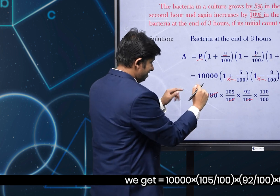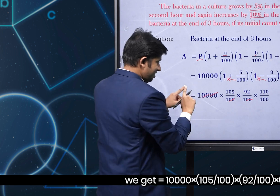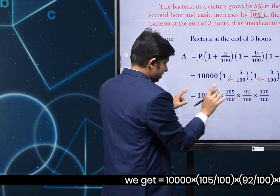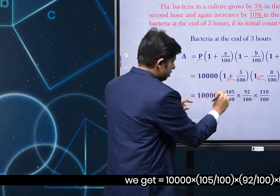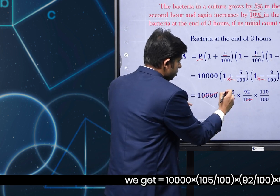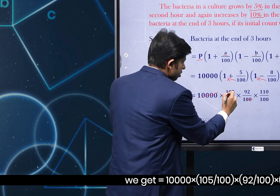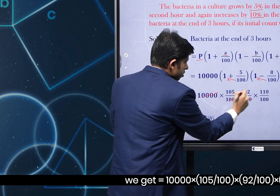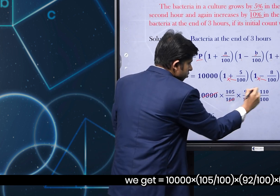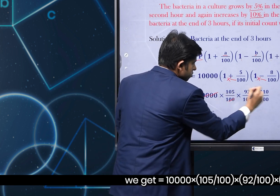100.